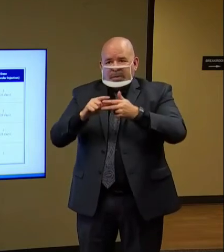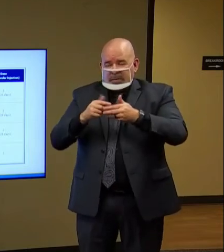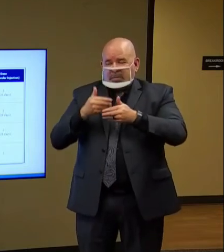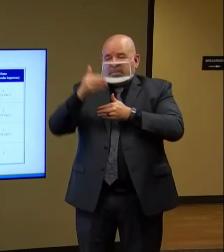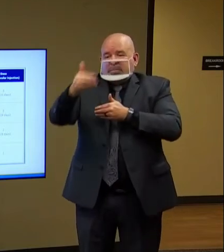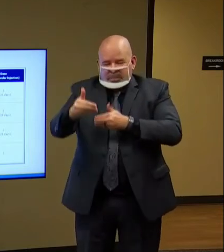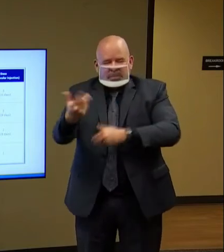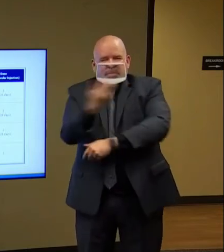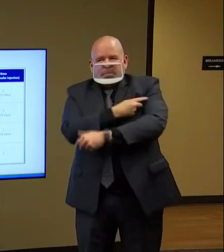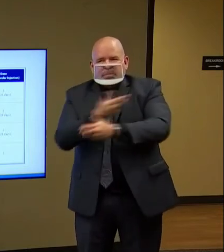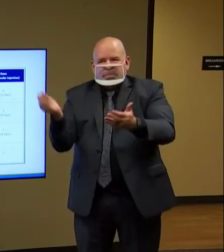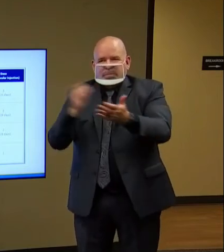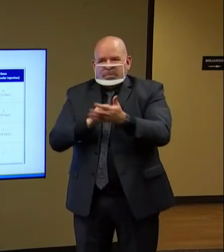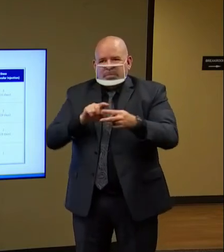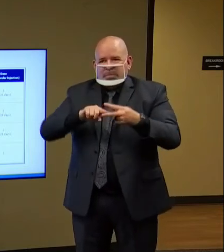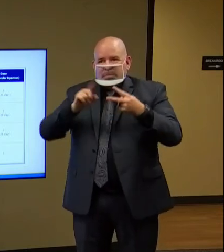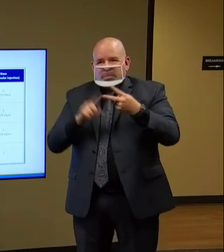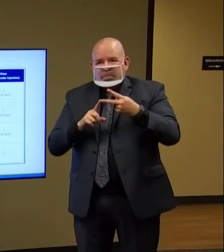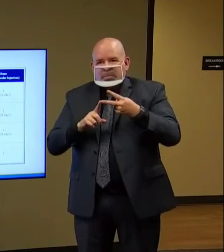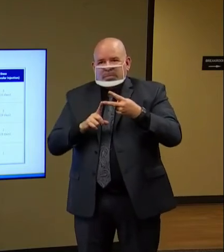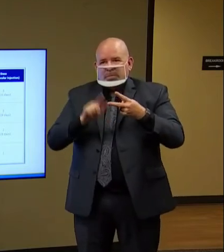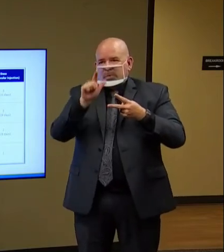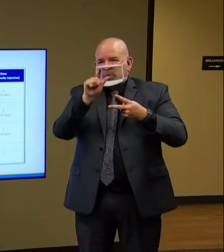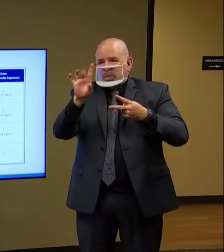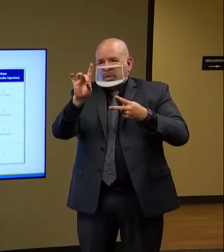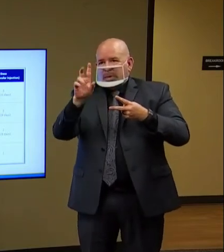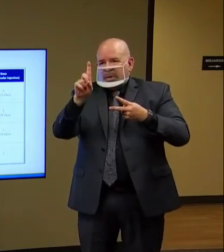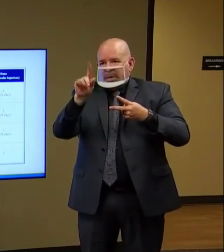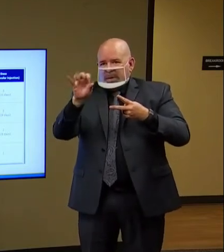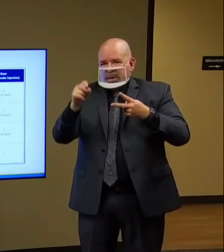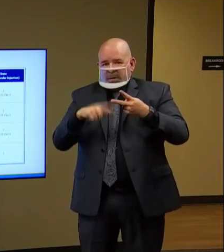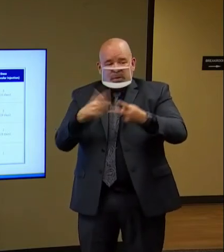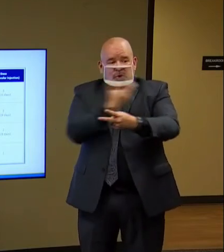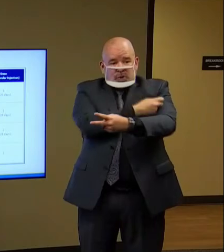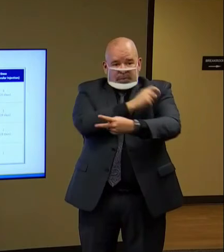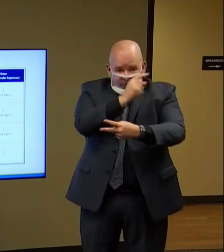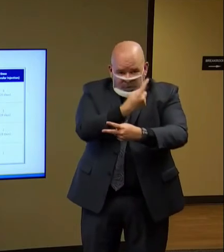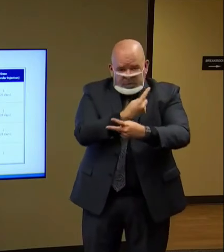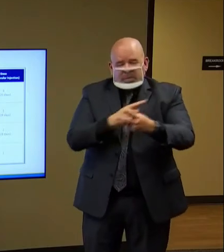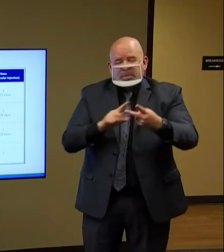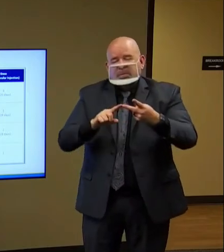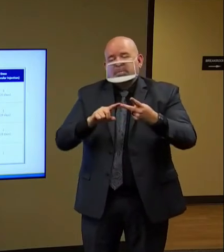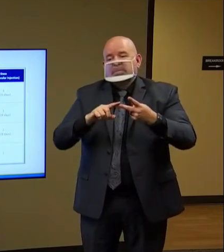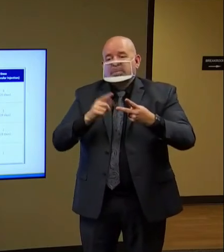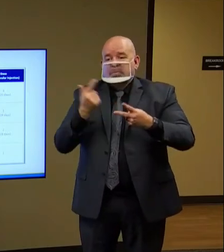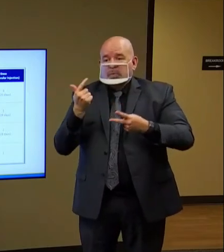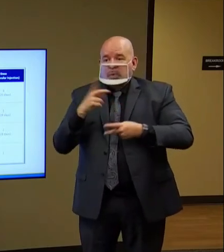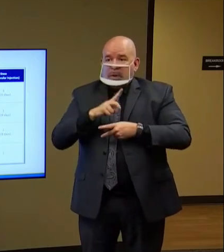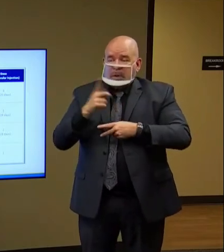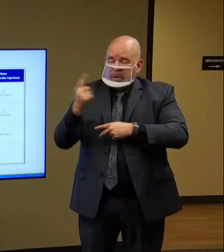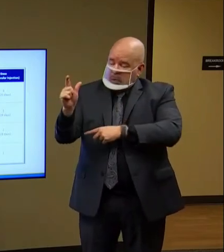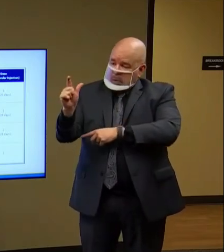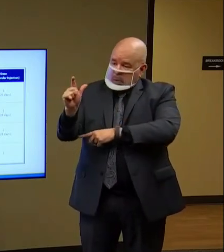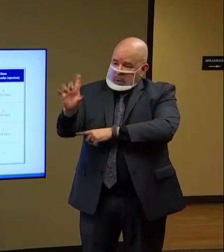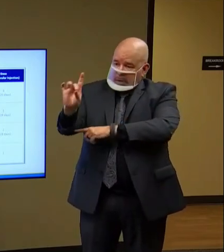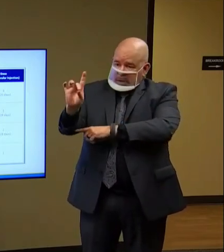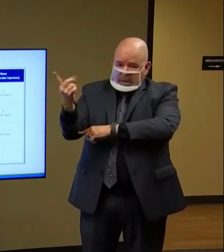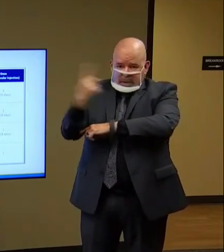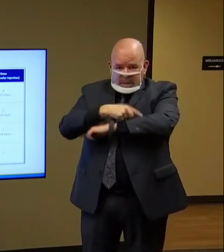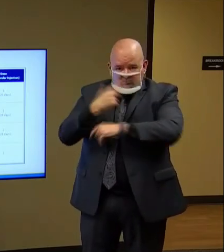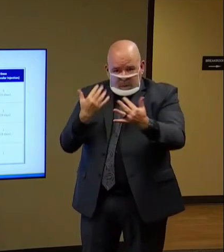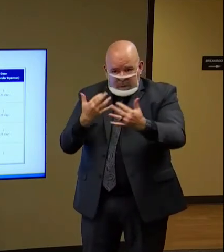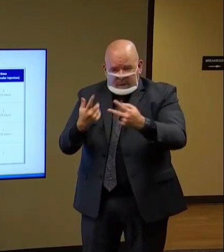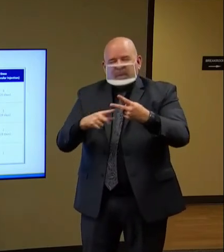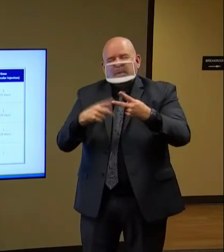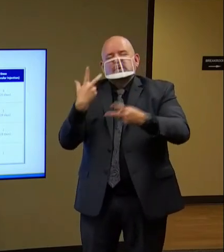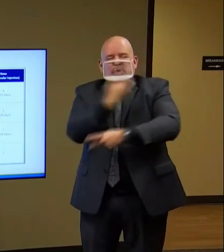Johnson products that are coming up that we hope will be submitting their applications to FDA shortly. The one thing to